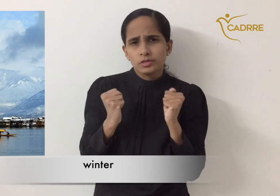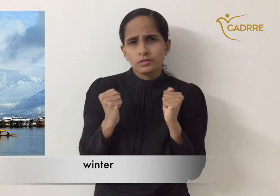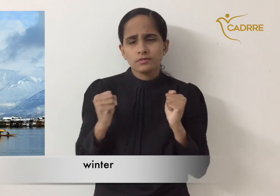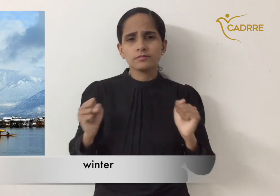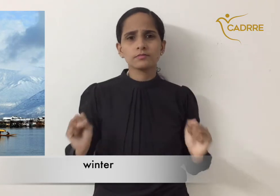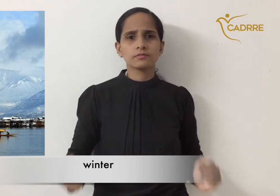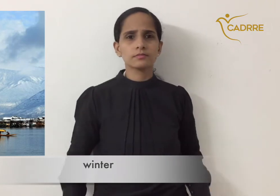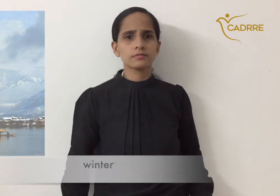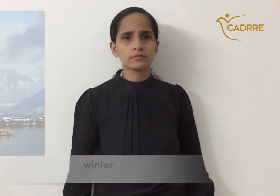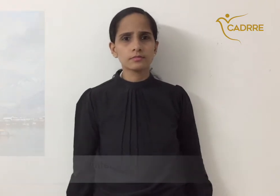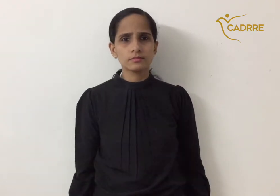Winter.